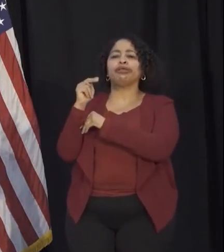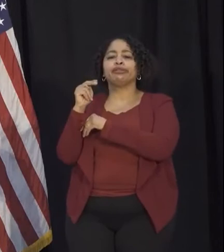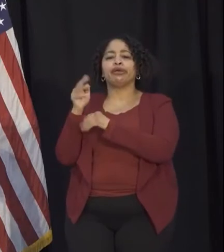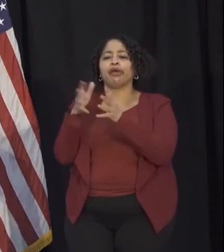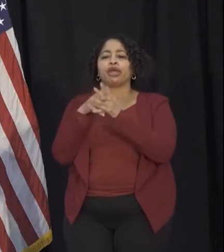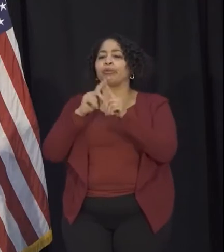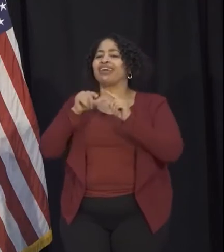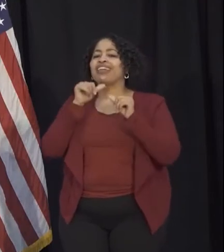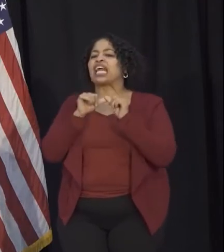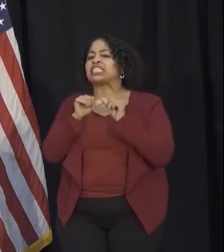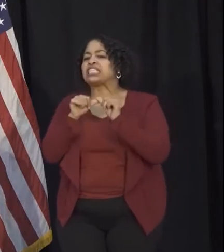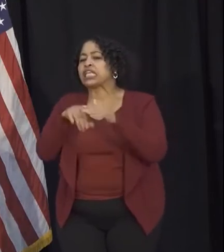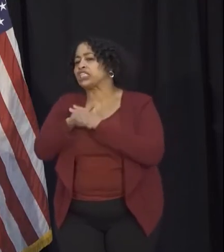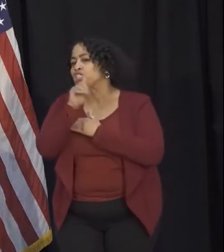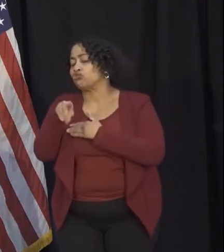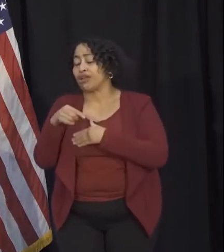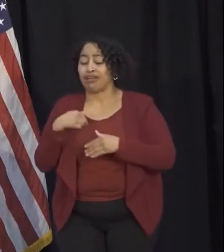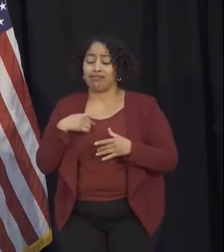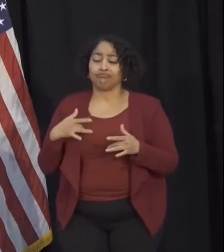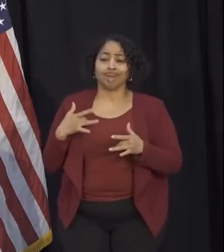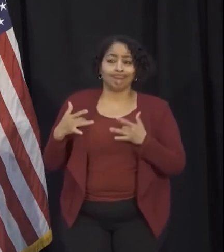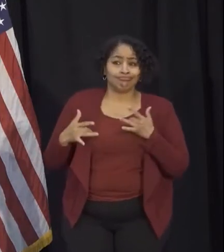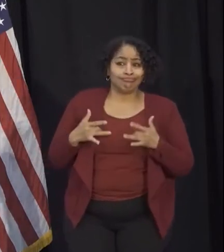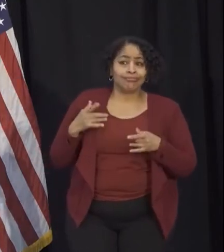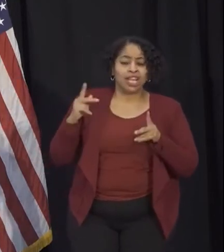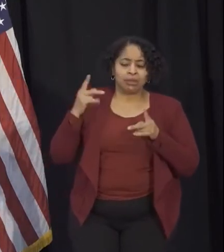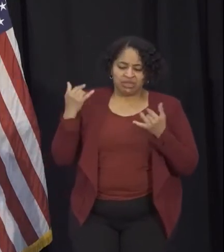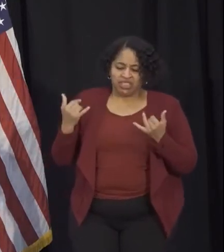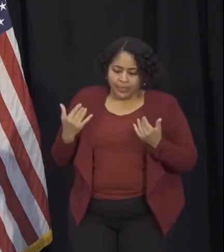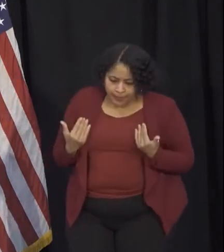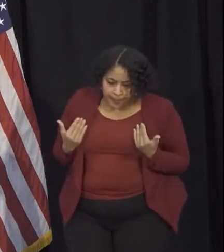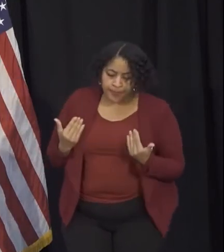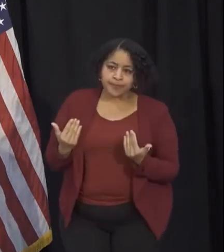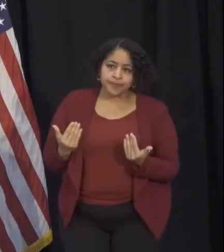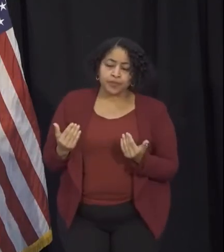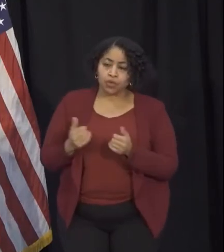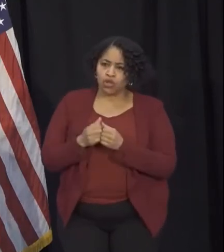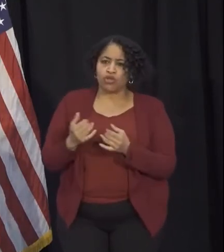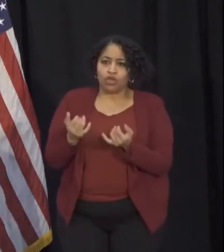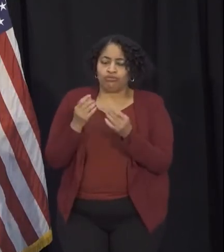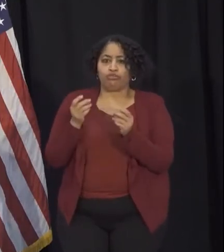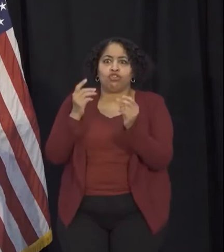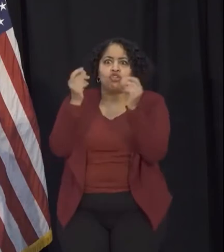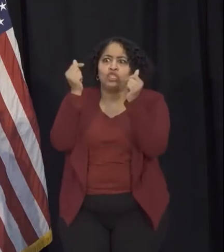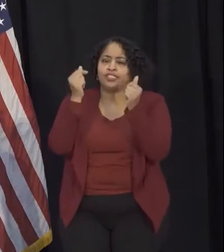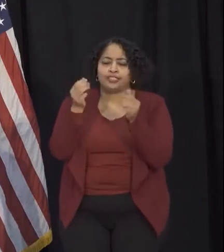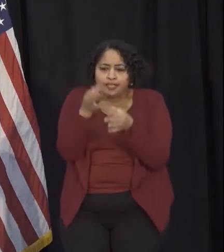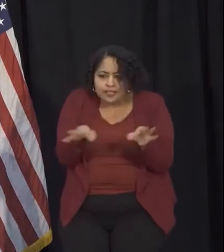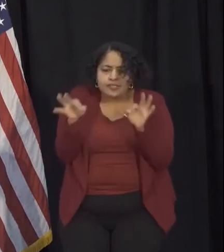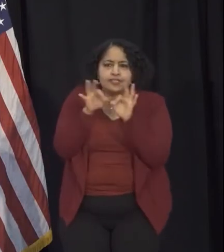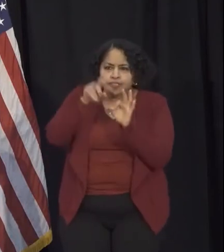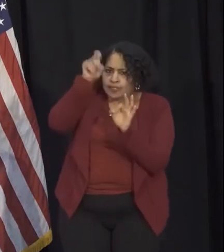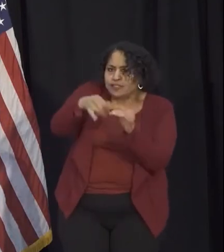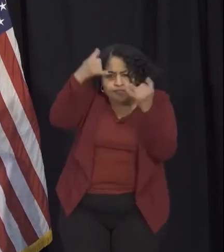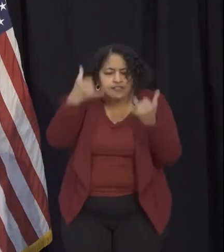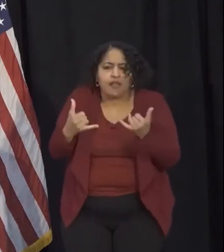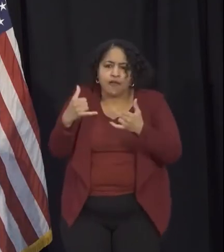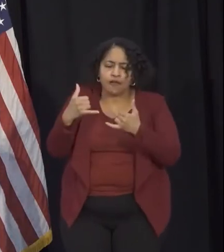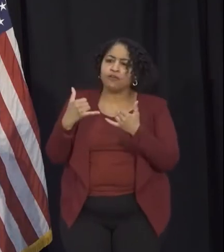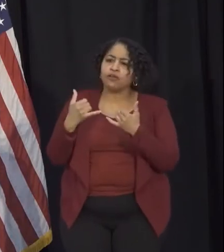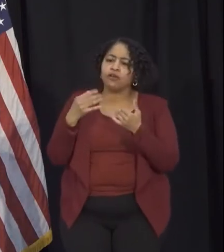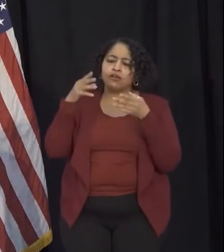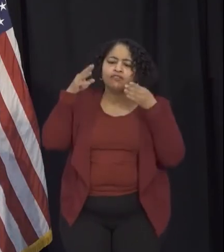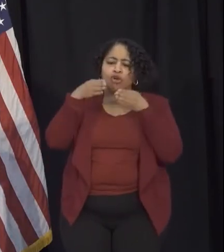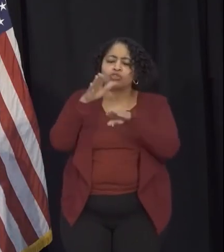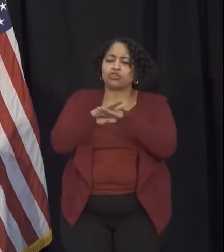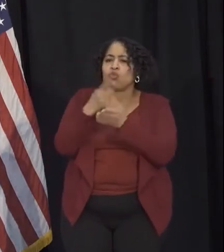So I'm just excited that people stepped up with a sense of urgency and a sense of immediacy based on what our